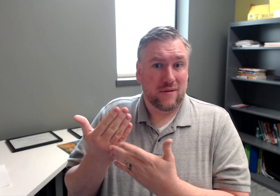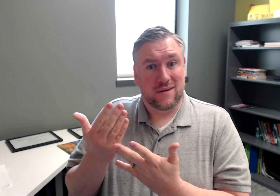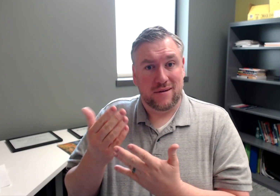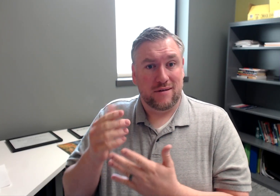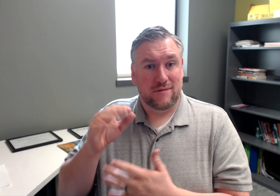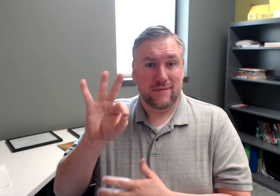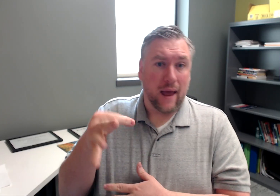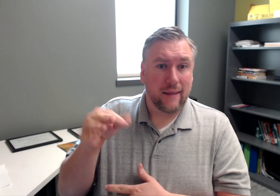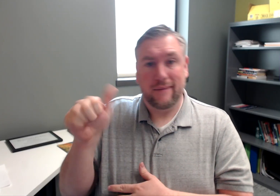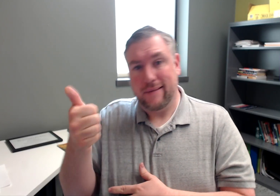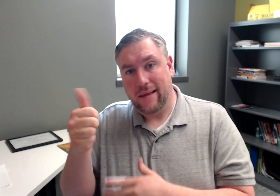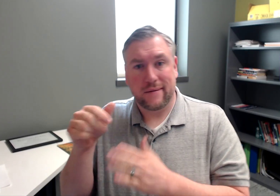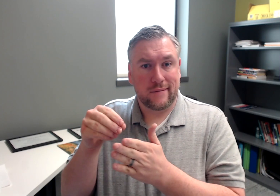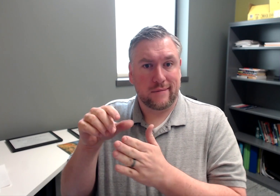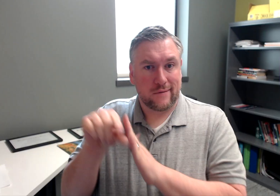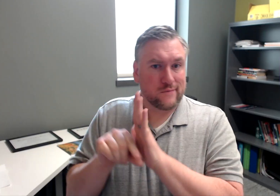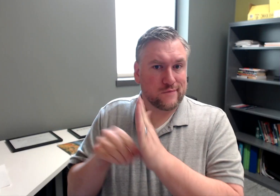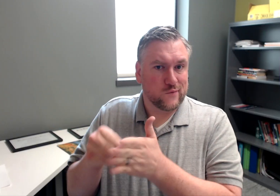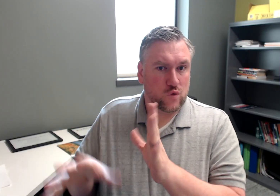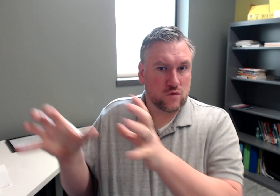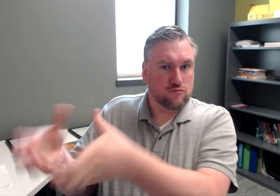are 9th, 10th grade